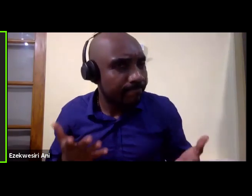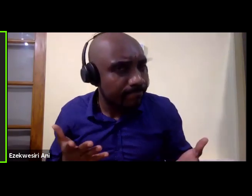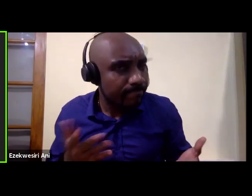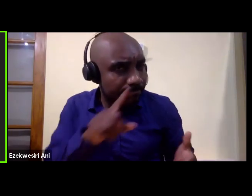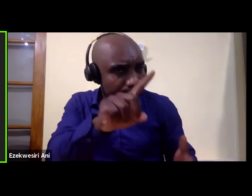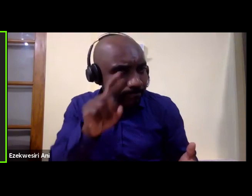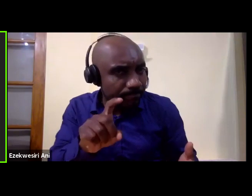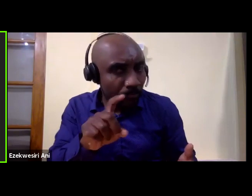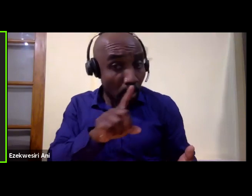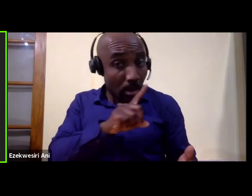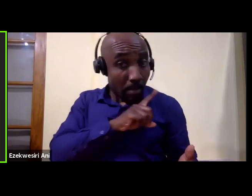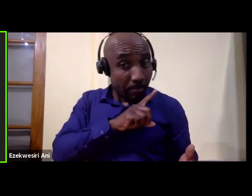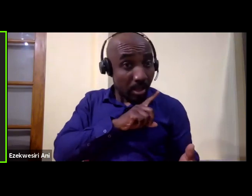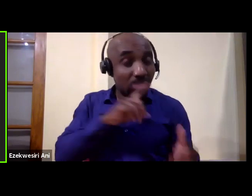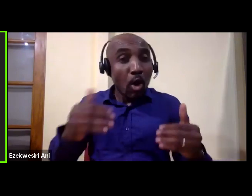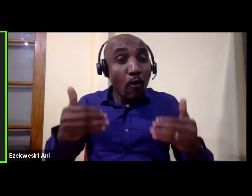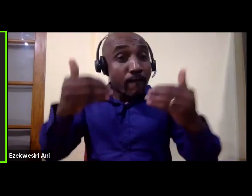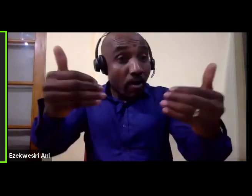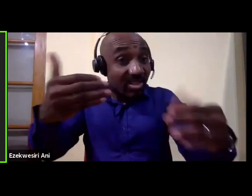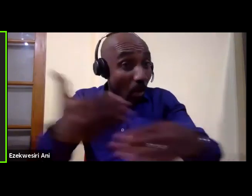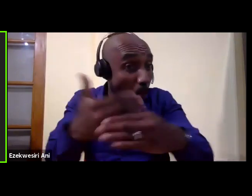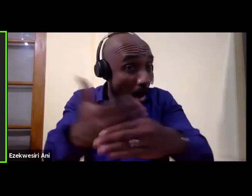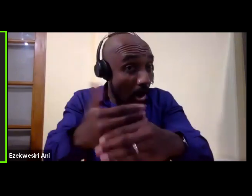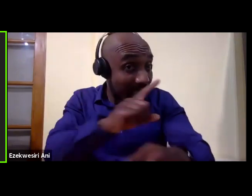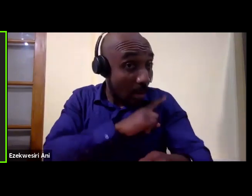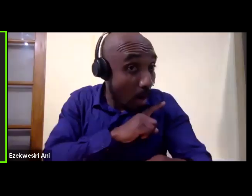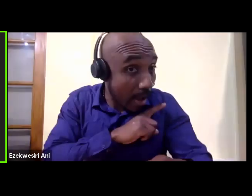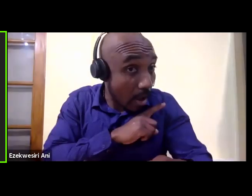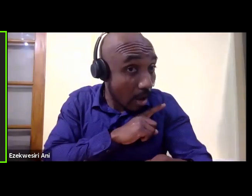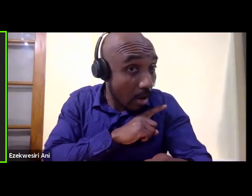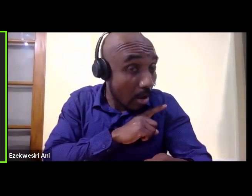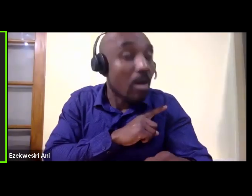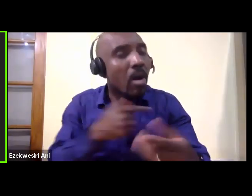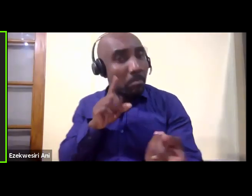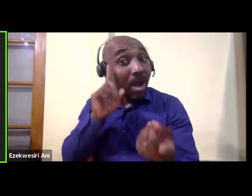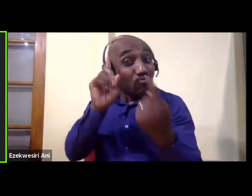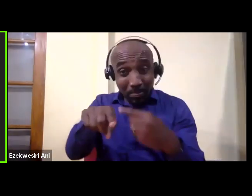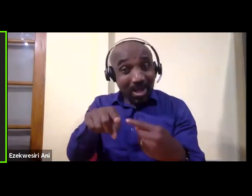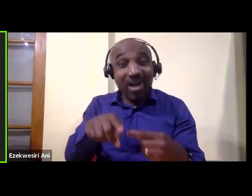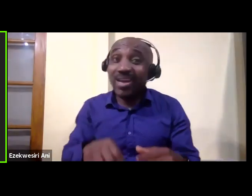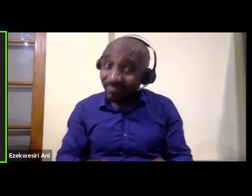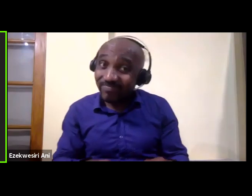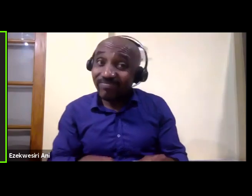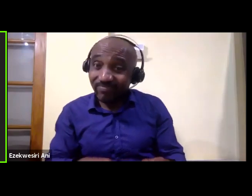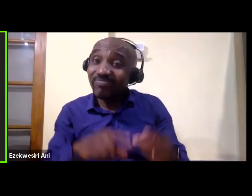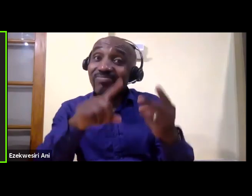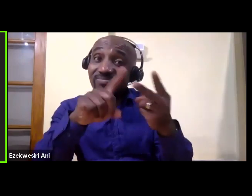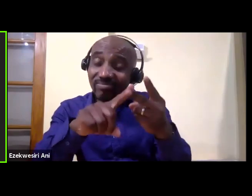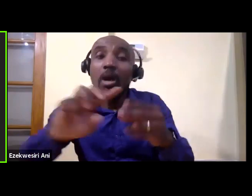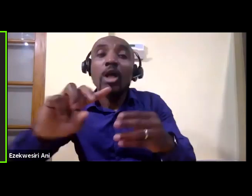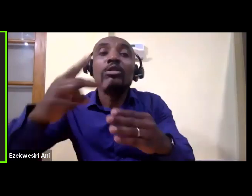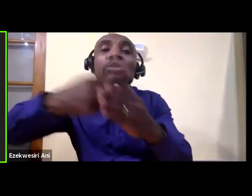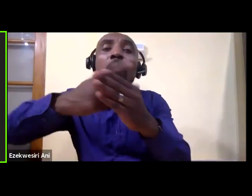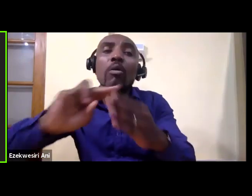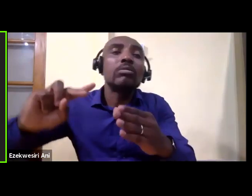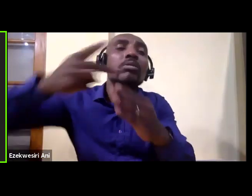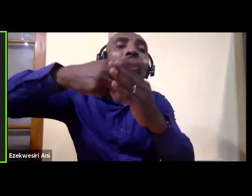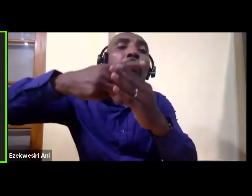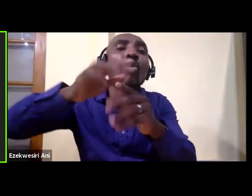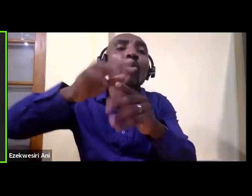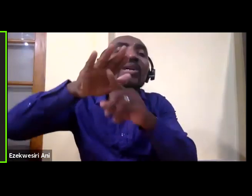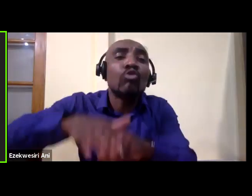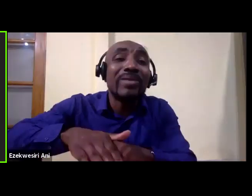are disproportionately frontline workers? I would say they also suffer double discrimination and